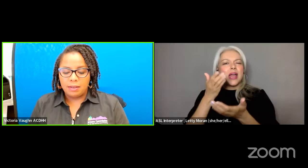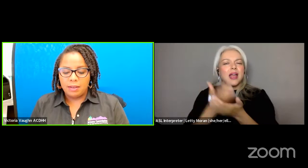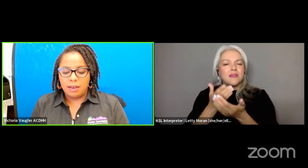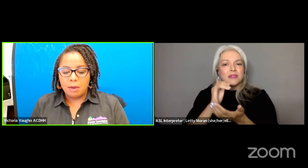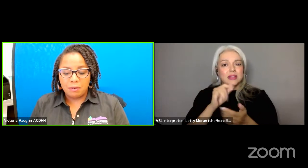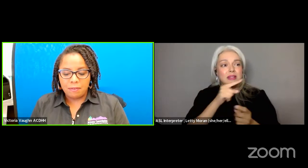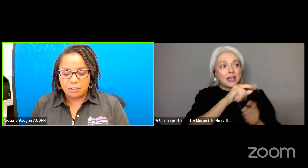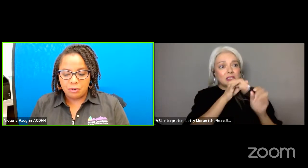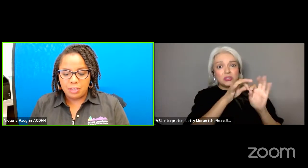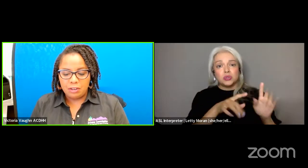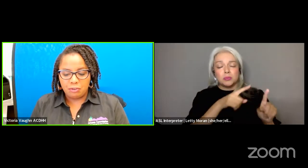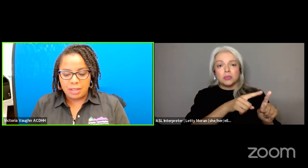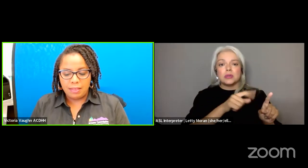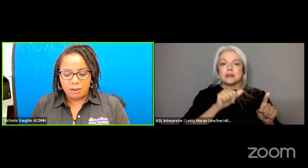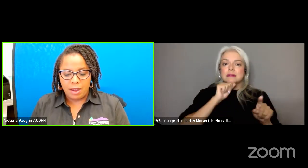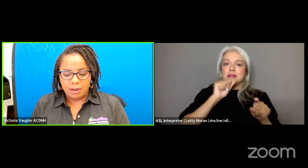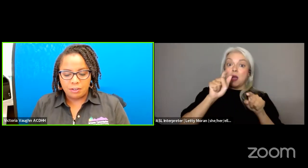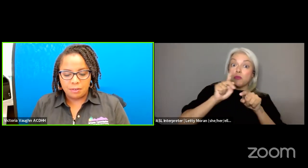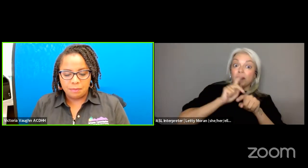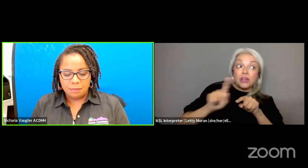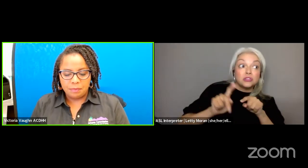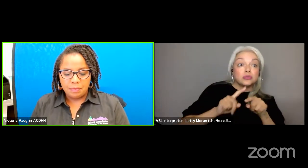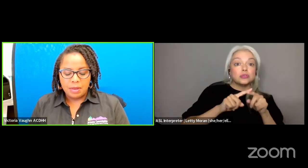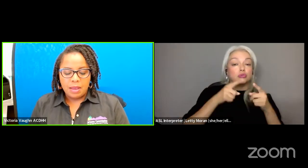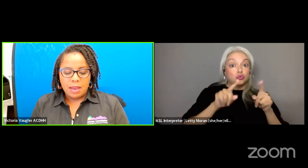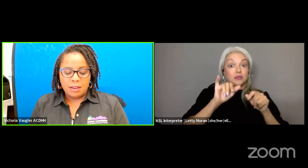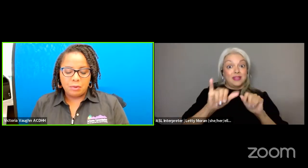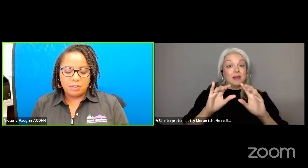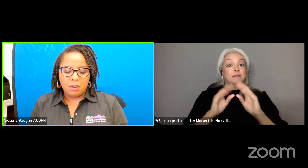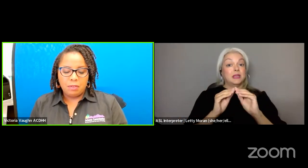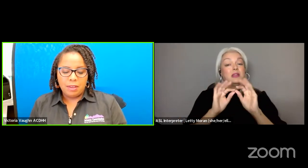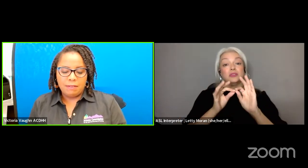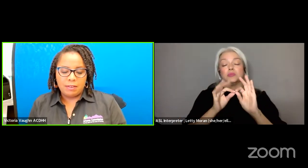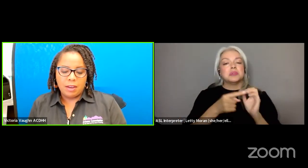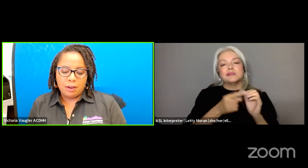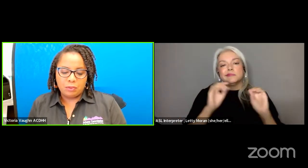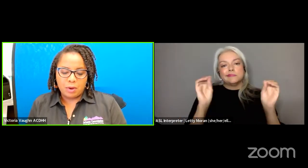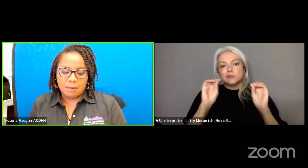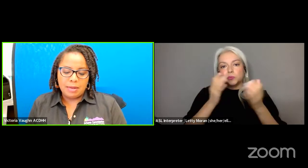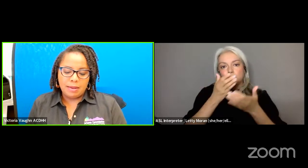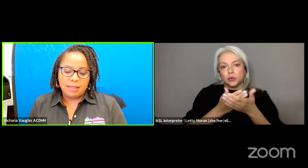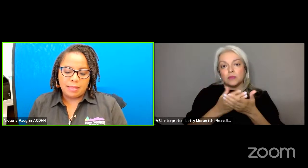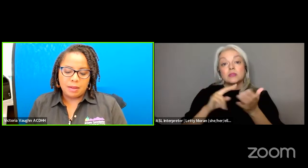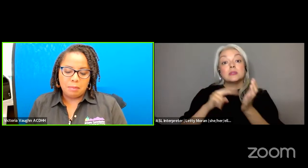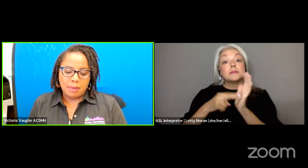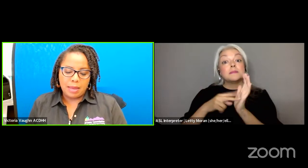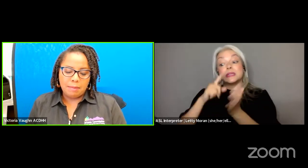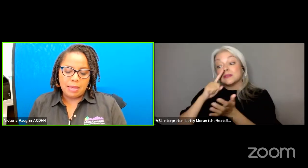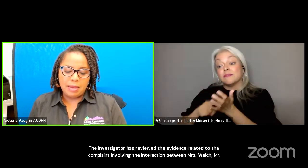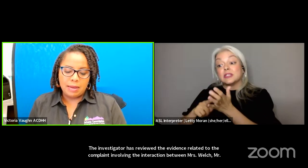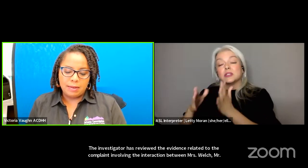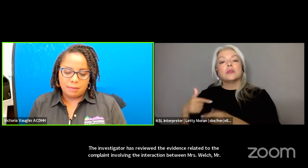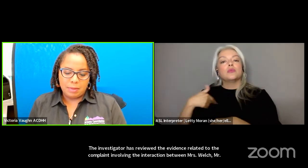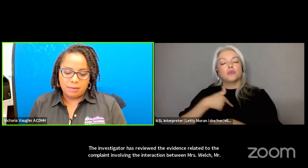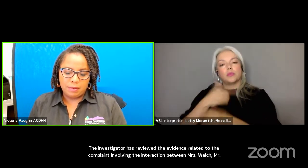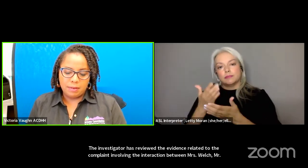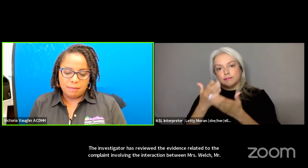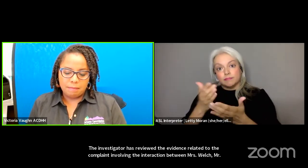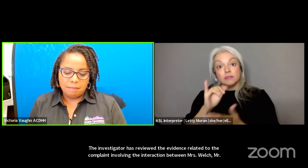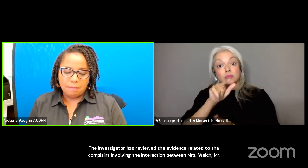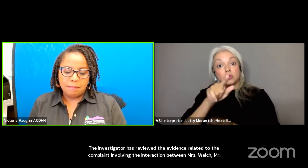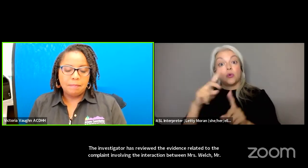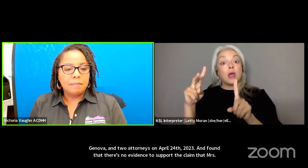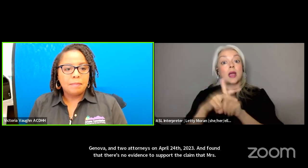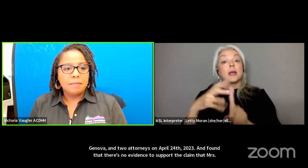Welch acted unprofessionally during the interaction. As a result, the investigator is recommending that the complaint be